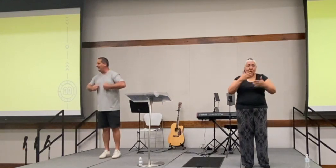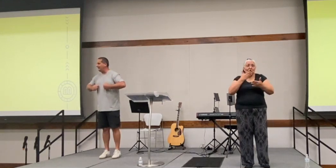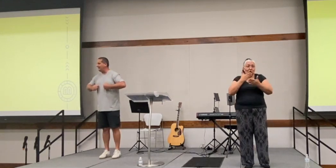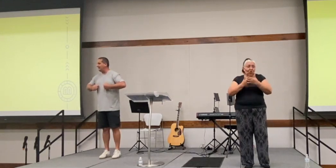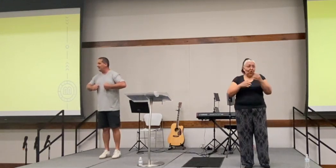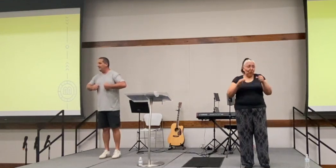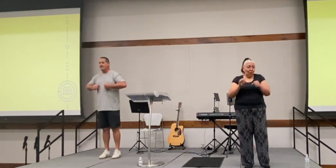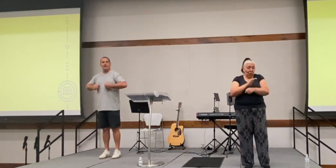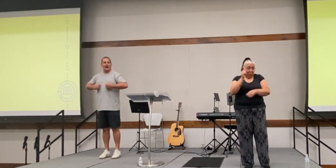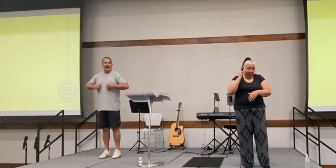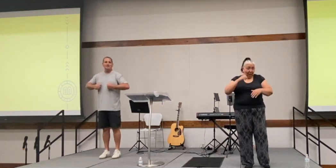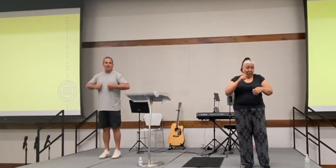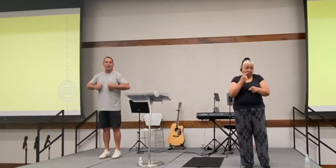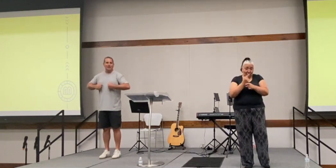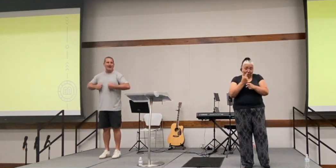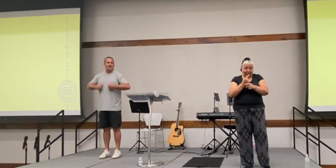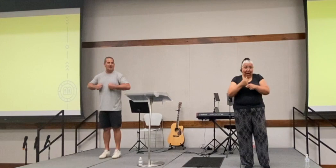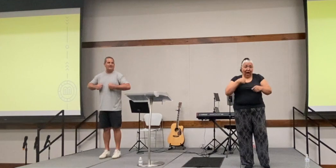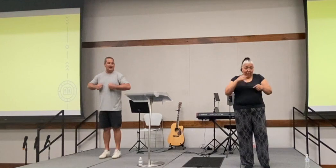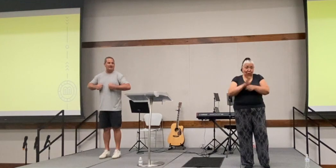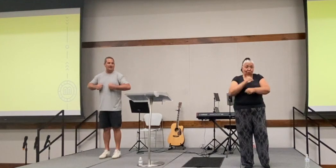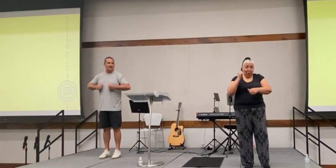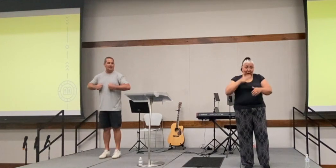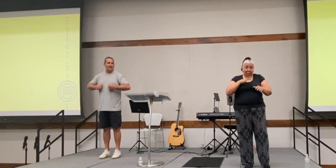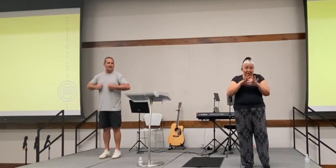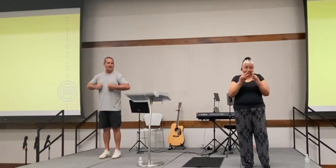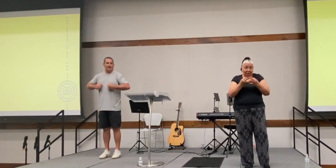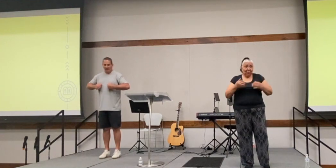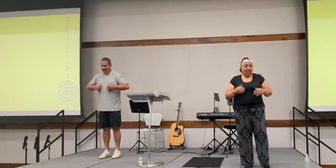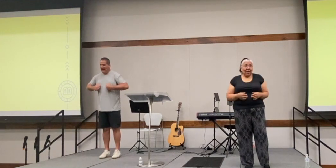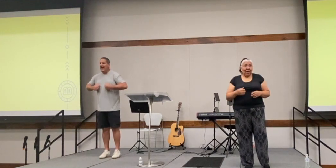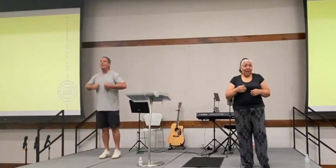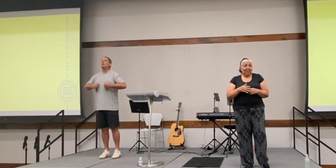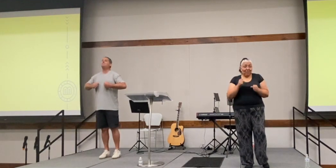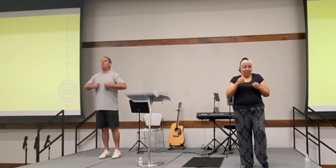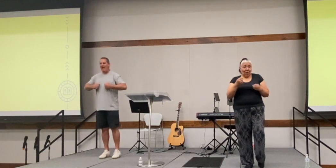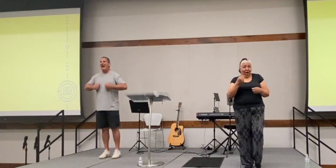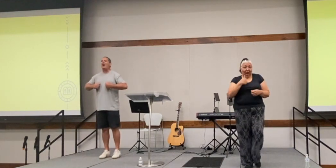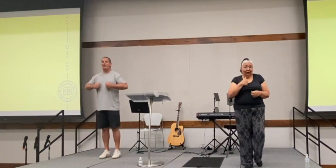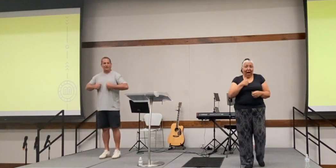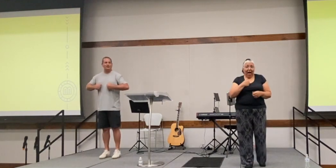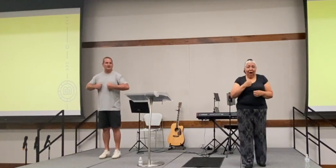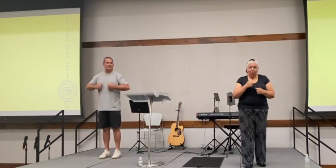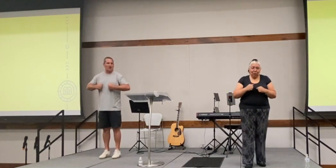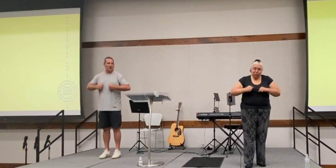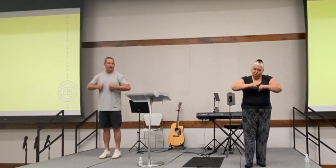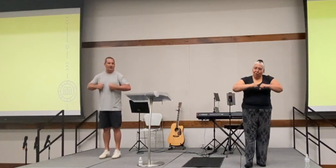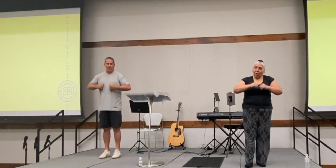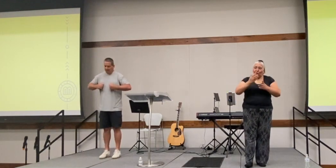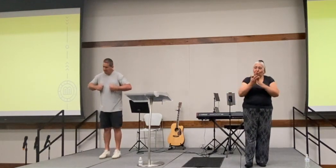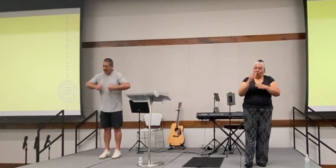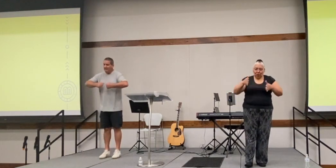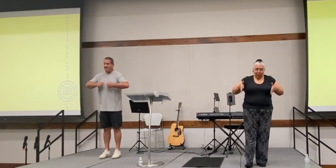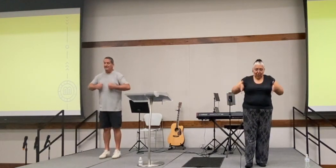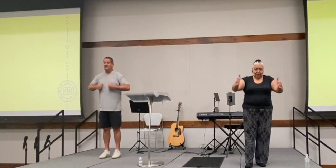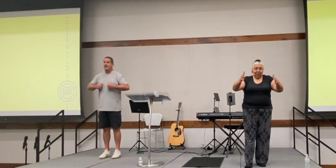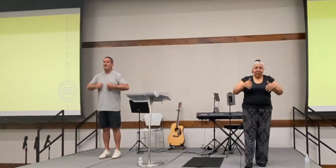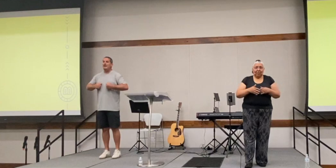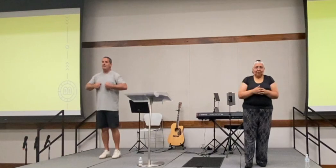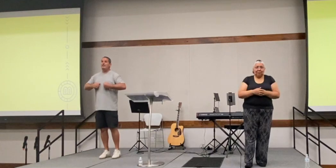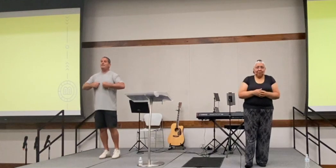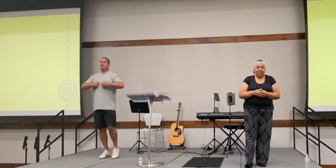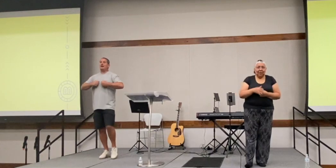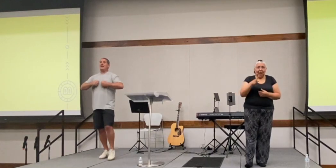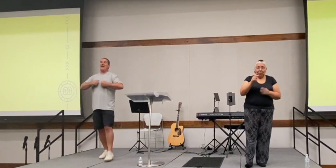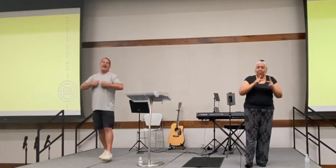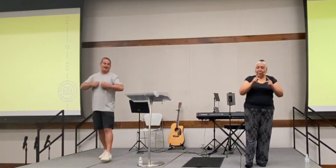fullback. Right. I'm the fullback of my family. Yeah. Right? And I would plow through this road or plow through this strip,